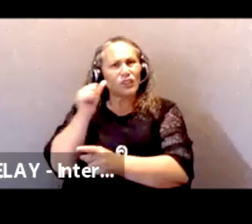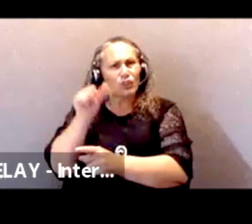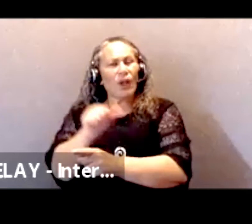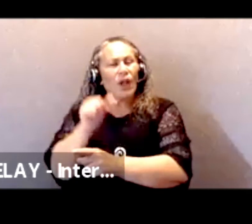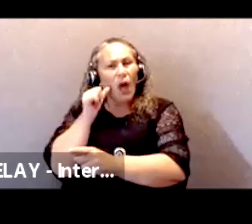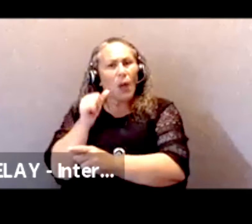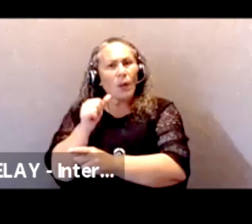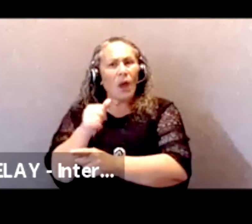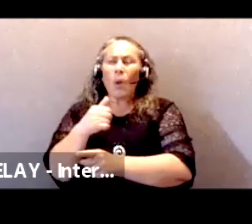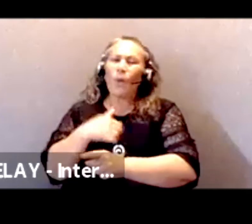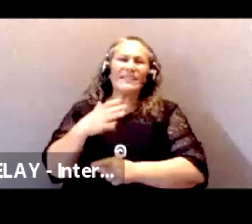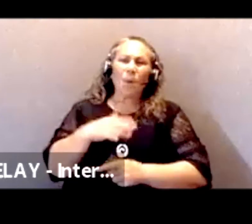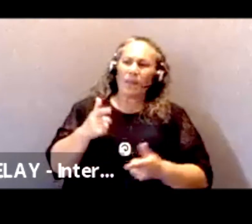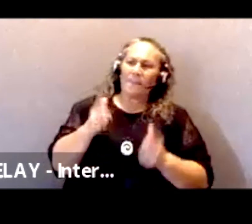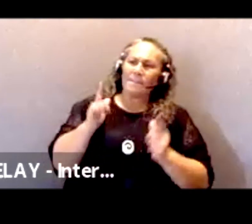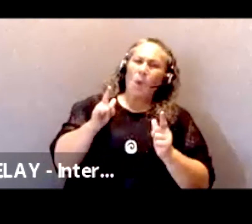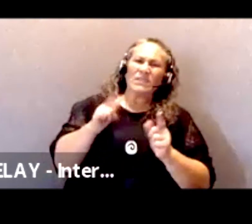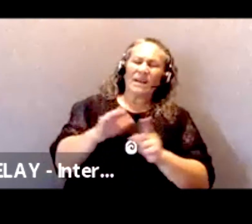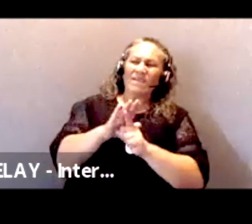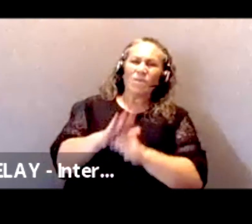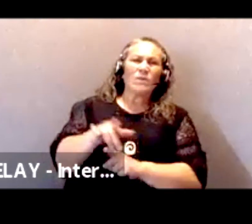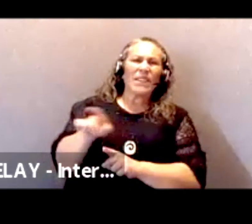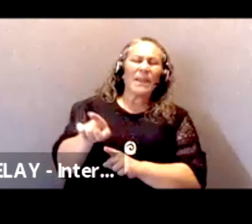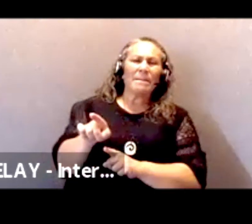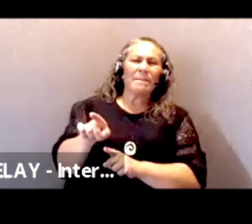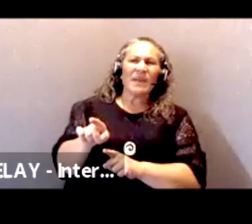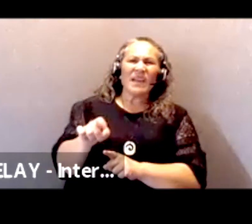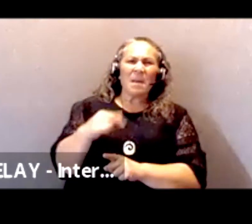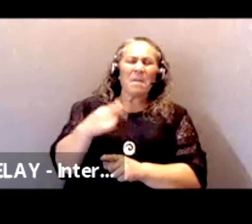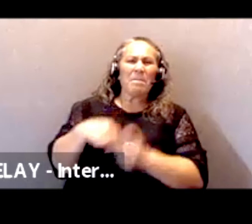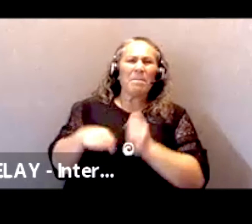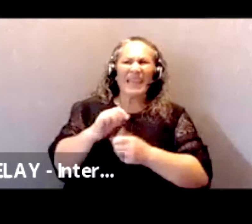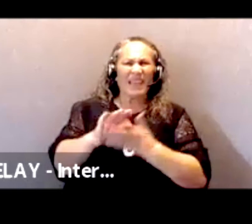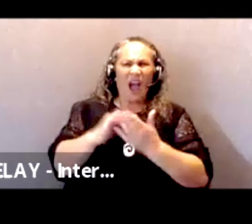we don't want to be forced into the position of being the policeman, you know?